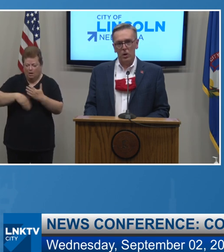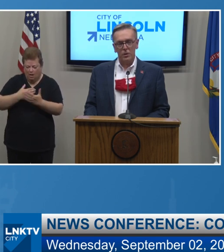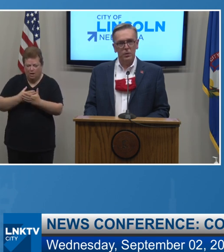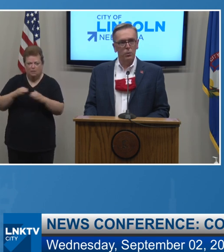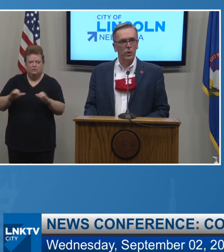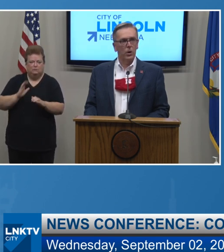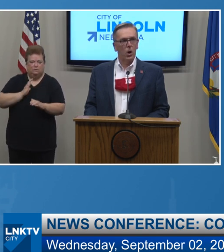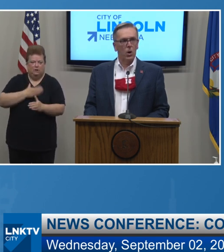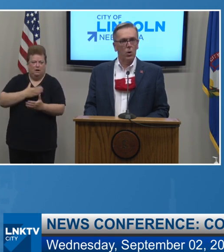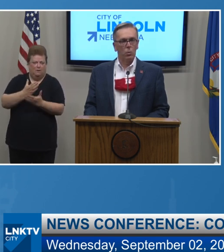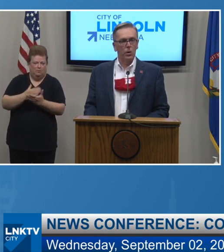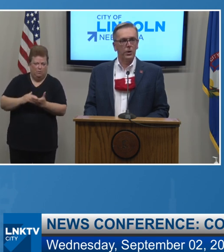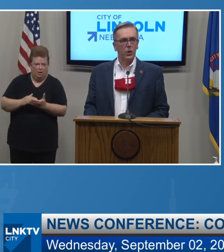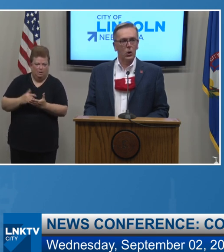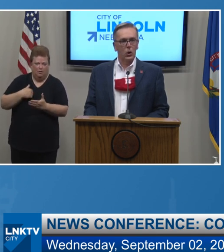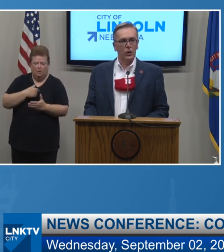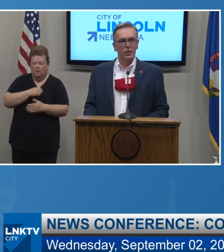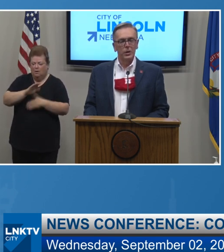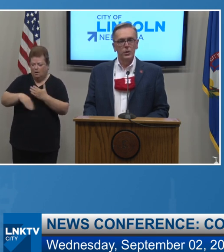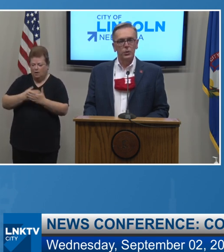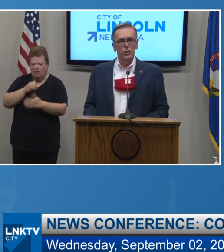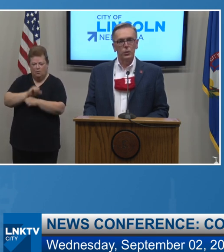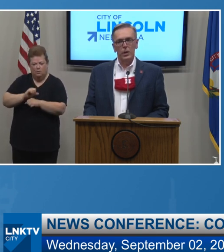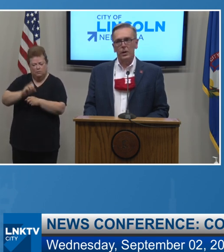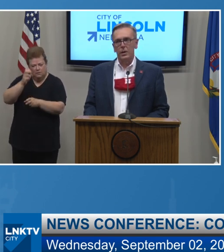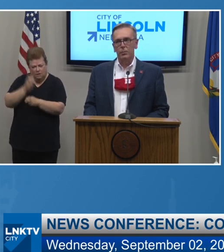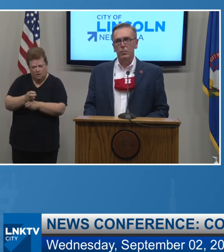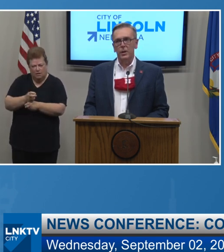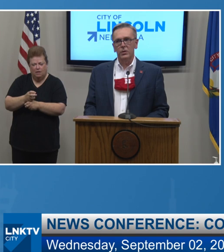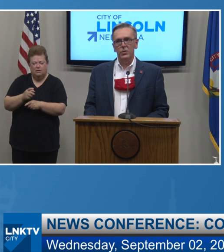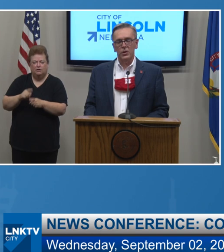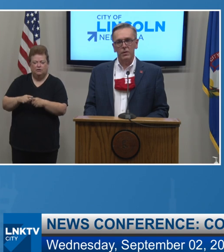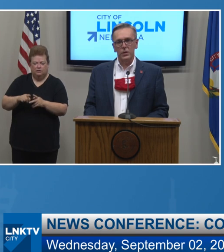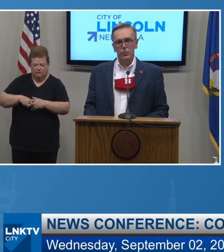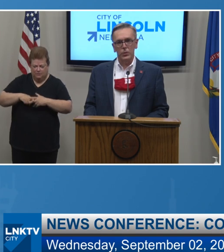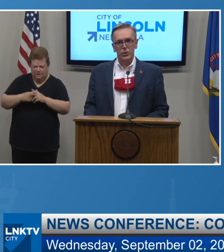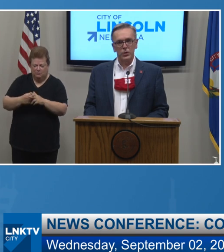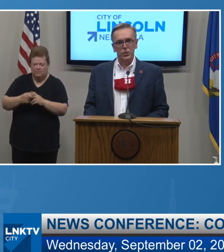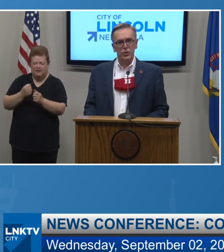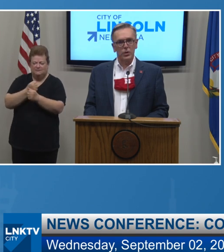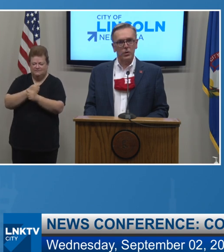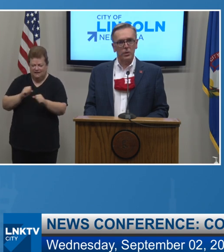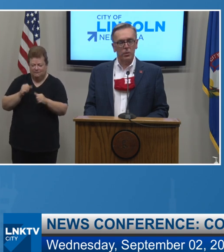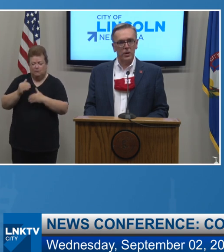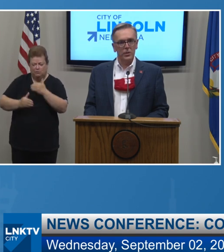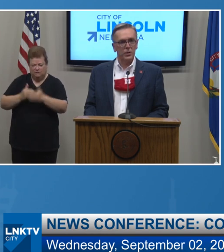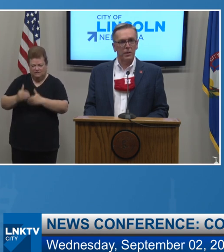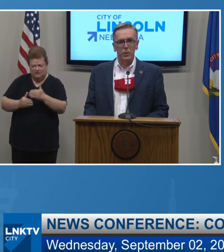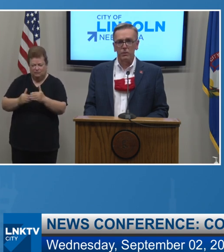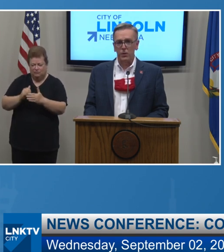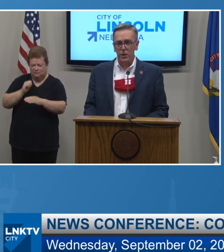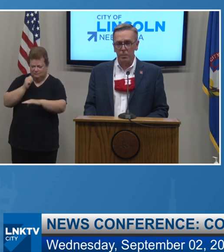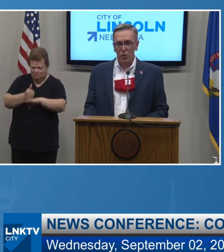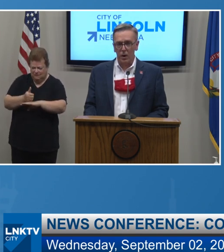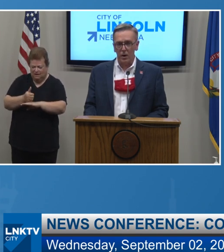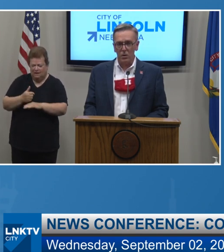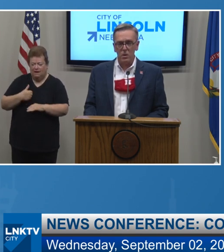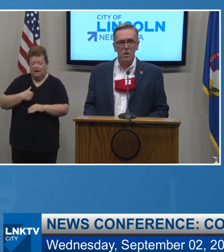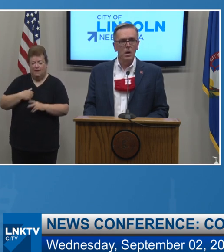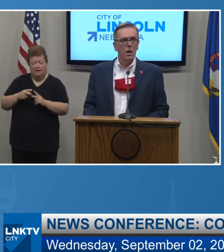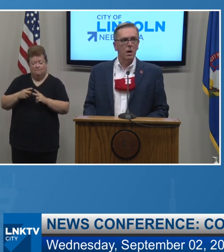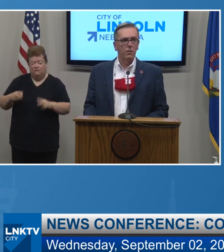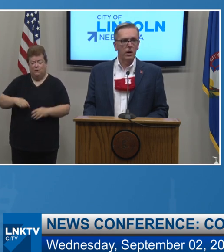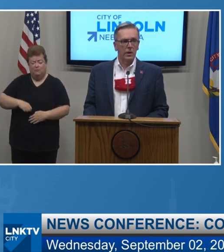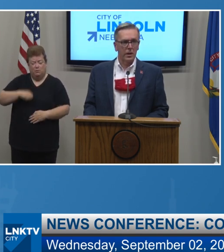our part. We are all working hard to implement the safety procedures that are in place. I've been very